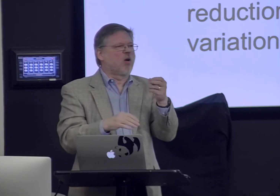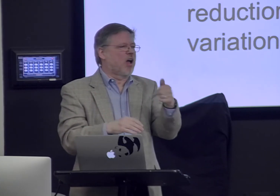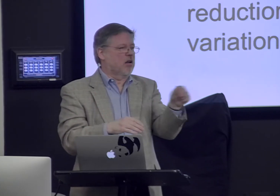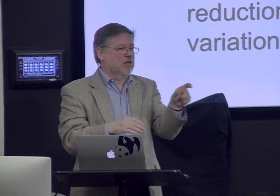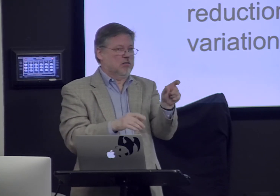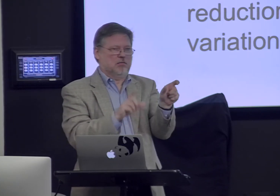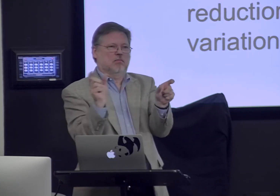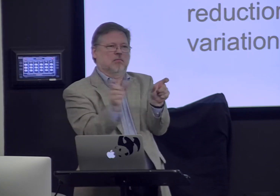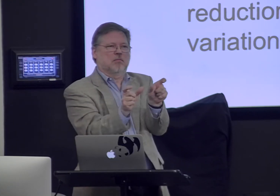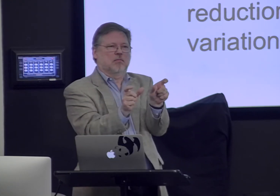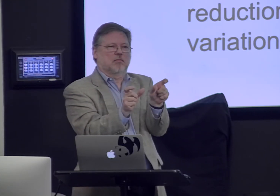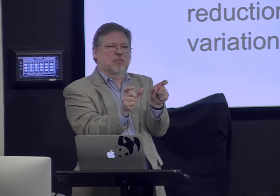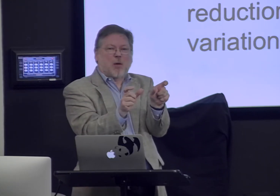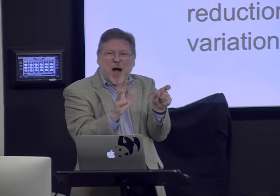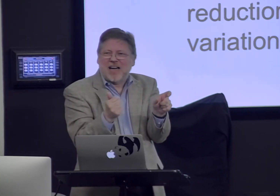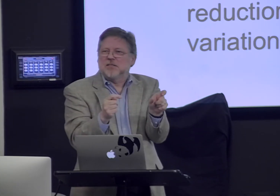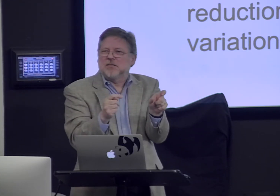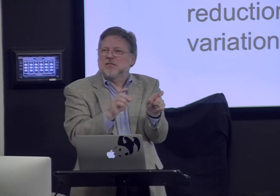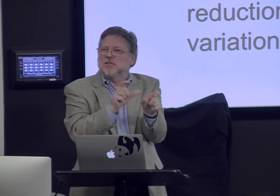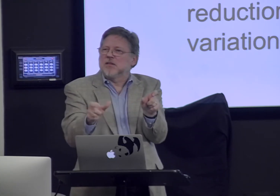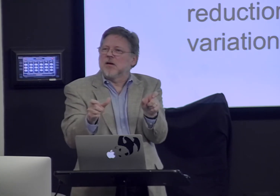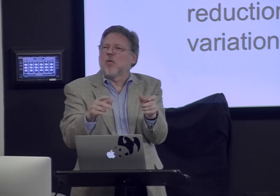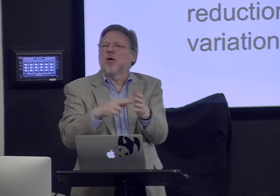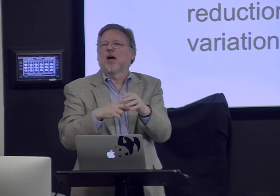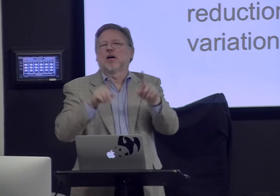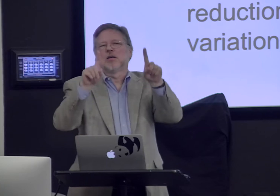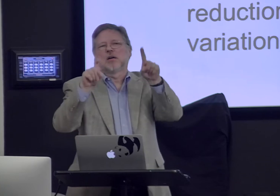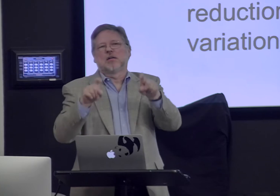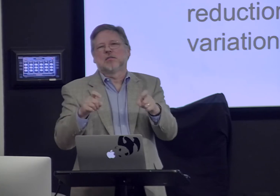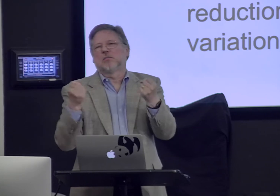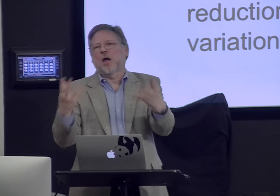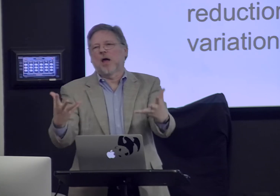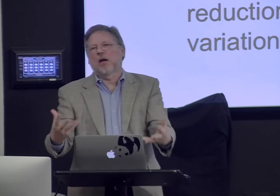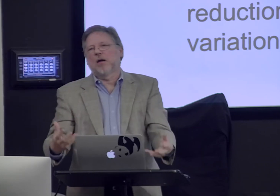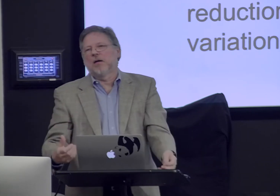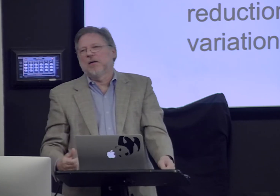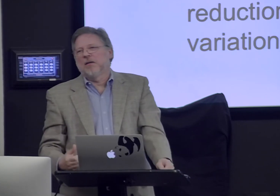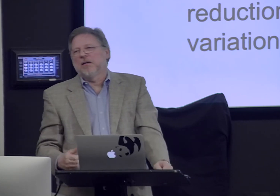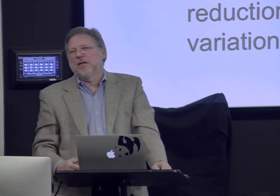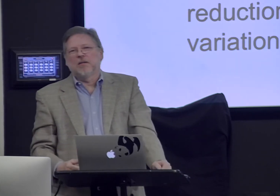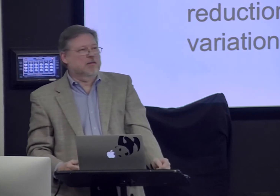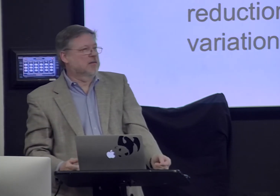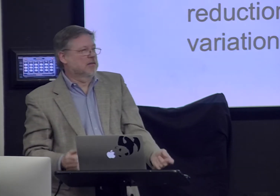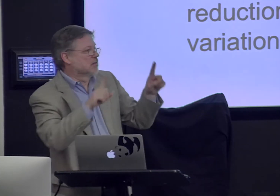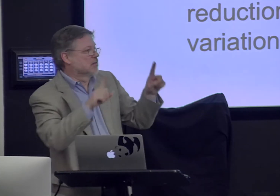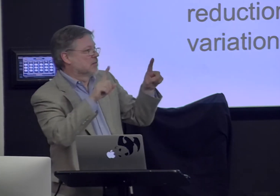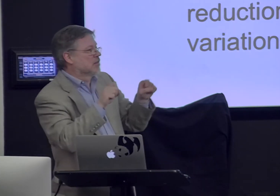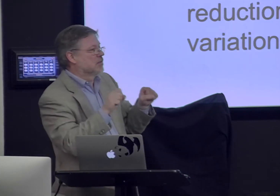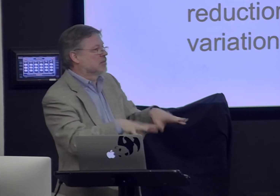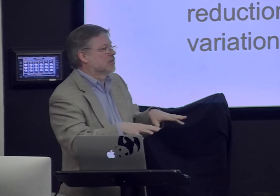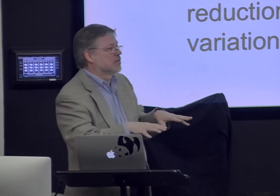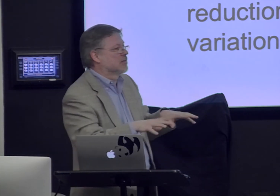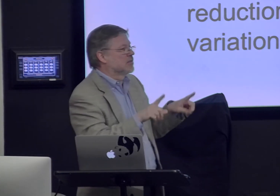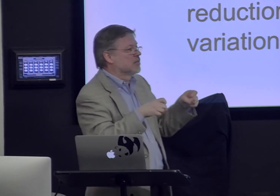research that often the sign for many would come after a noun.